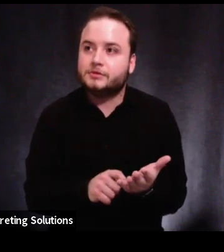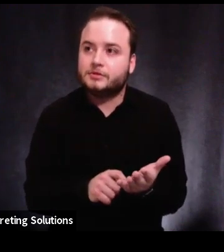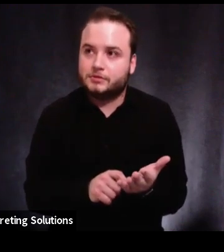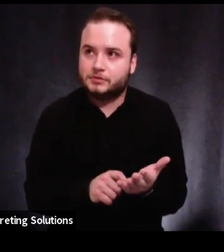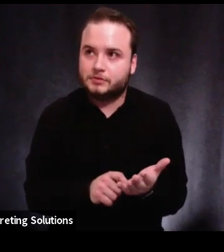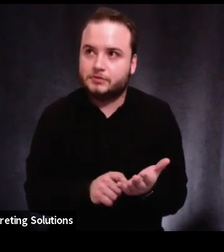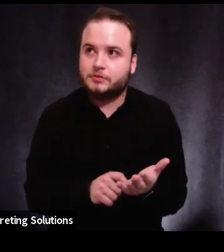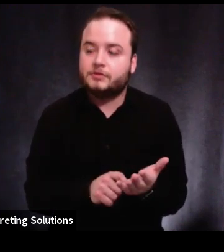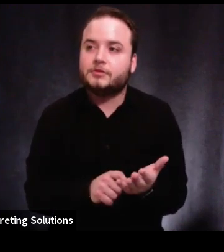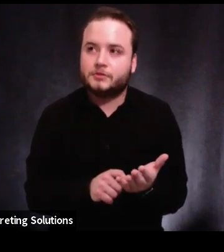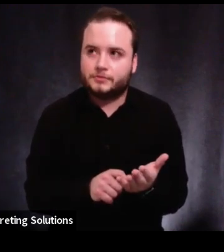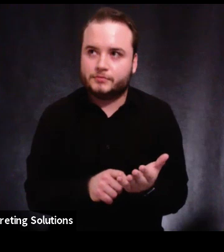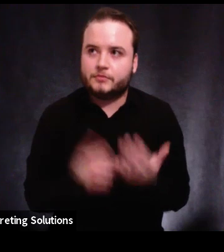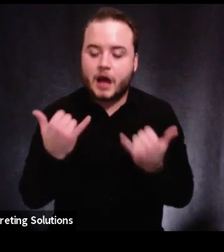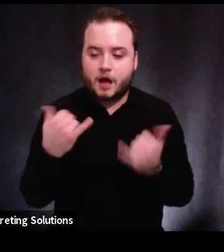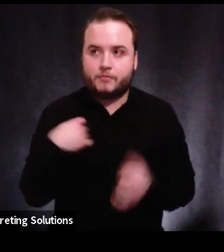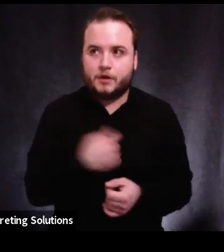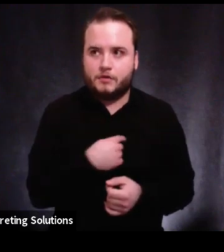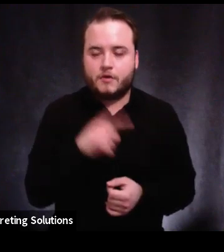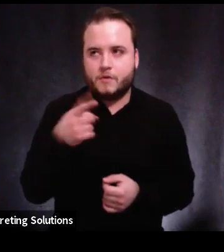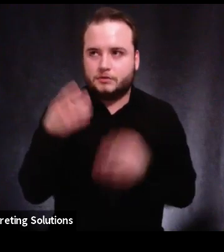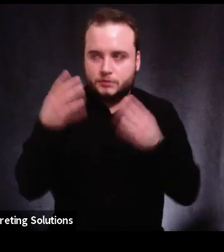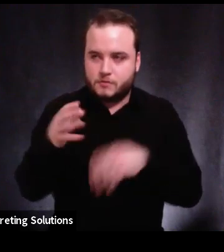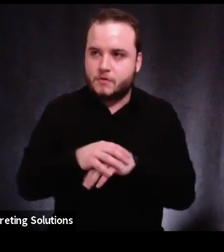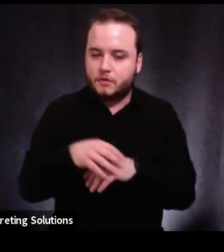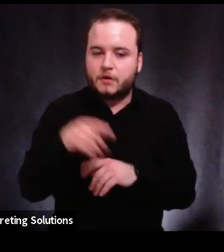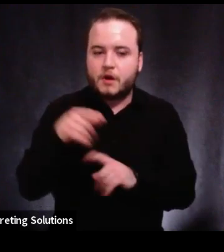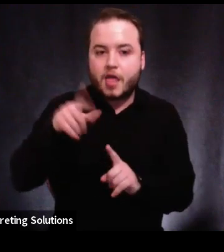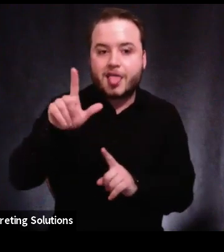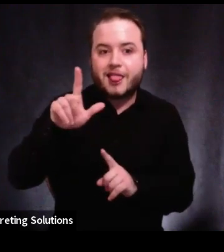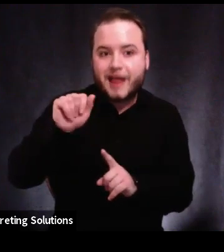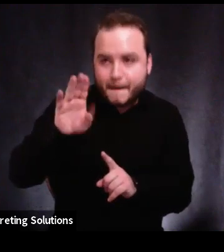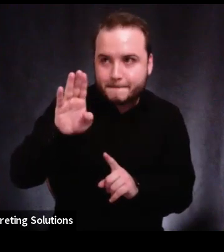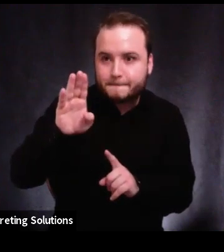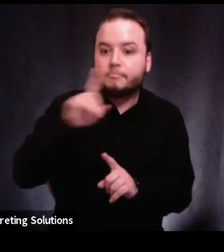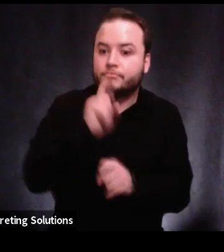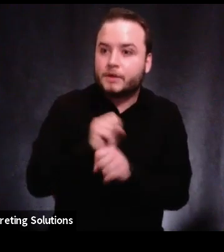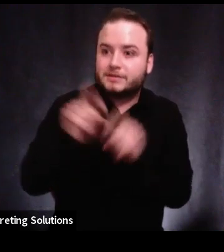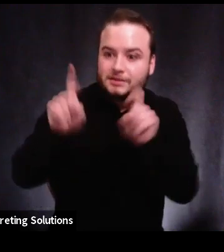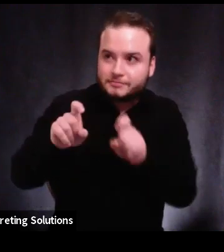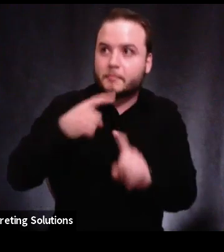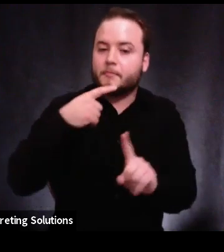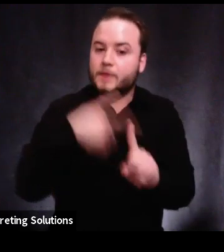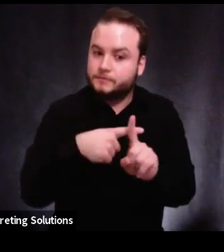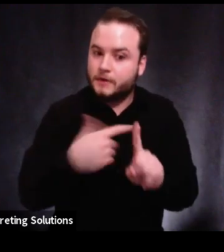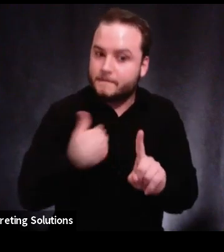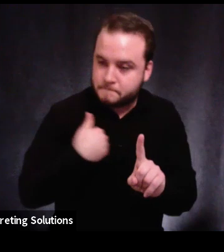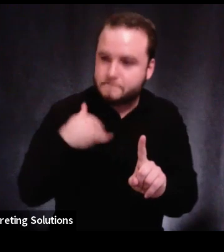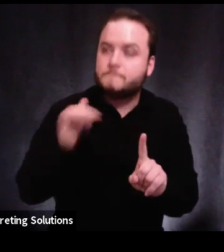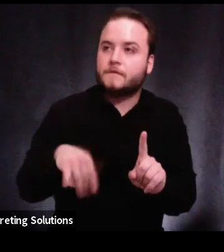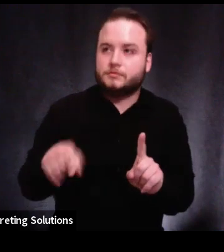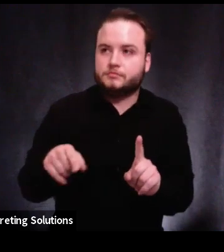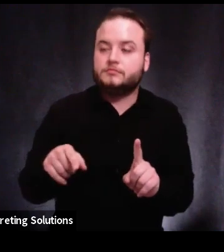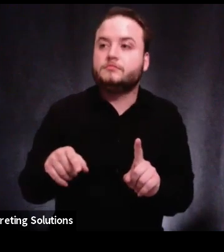we know we can say with confidence, this individual was laboratory confirmed and passed